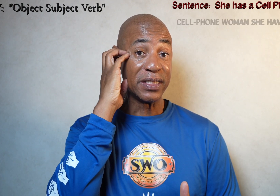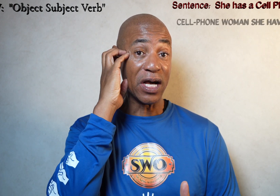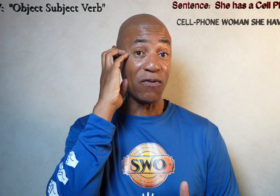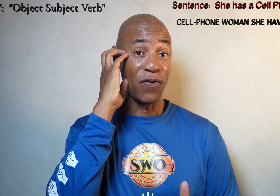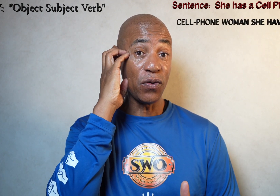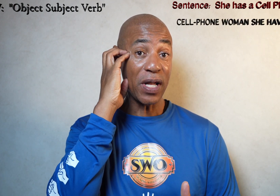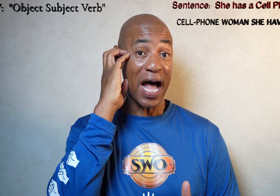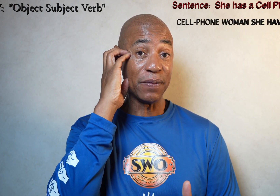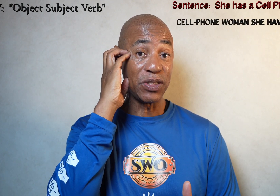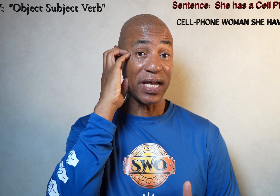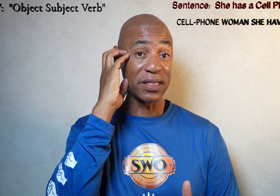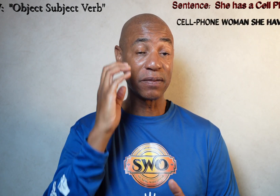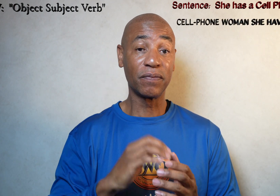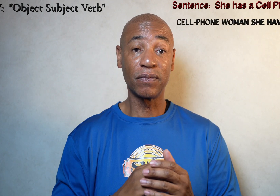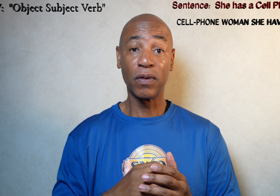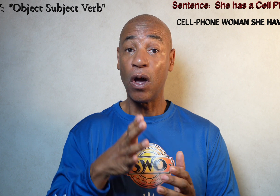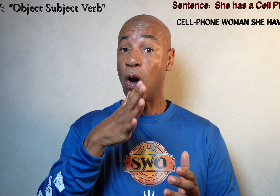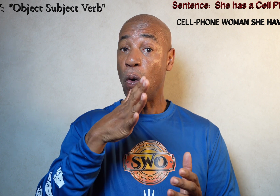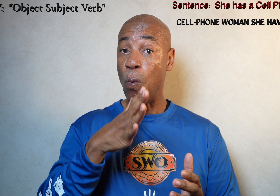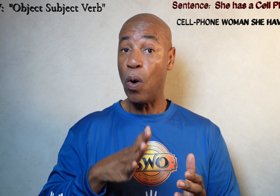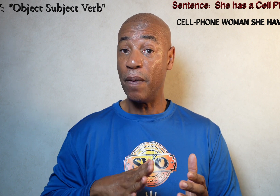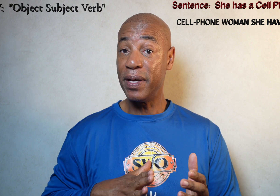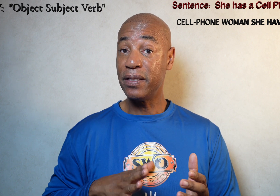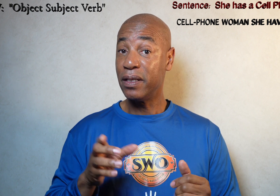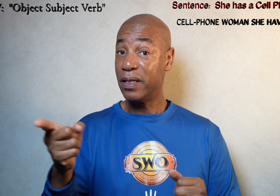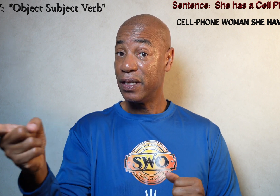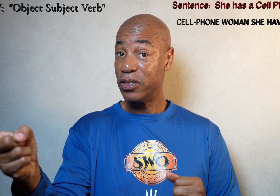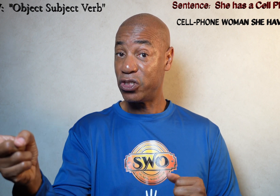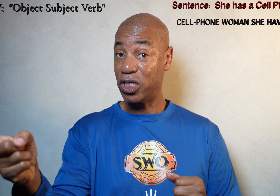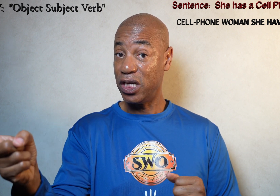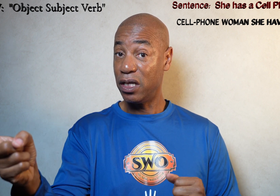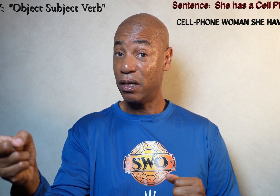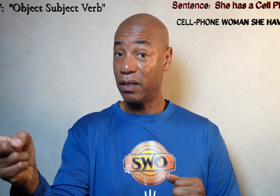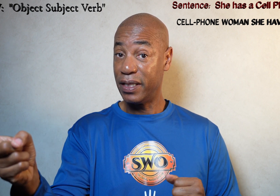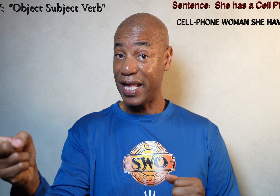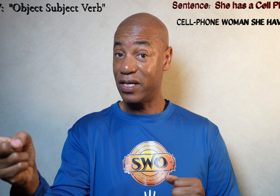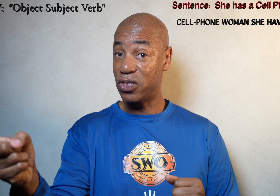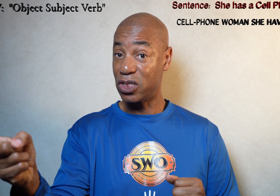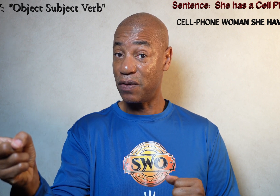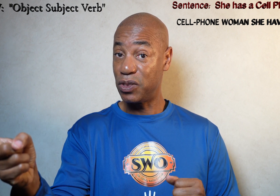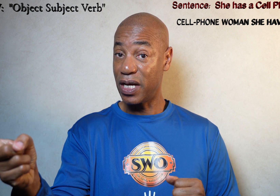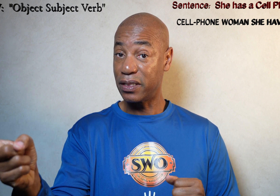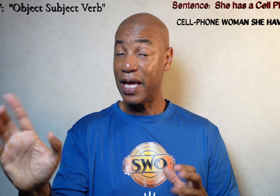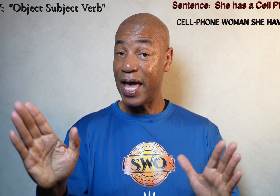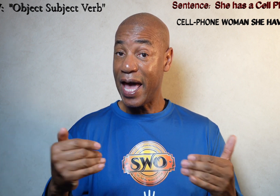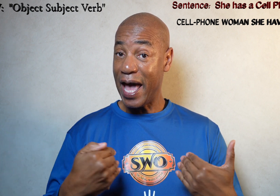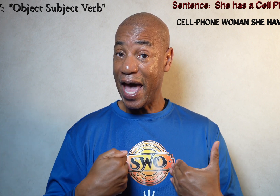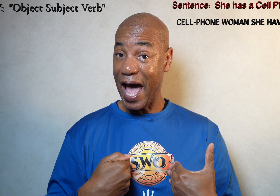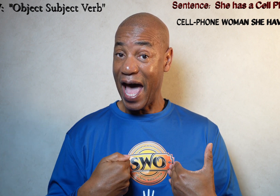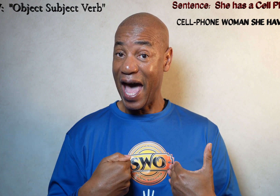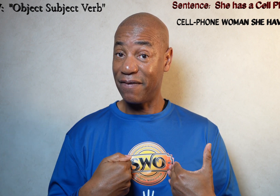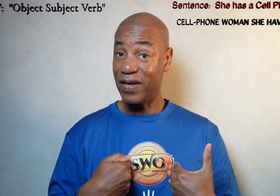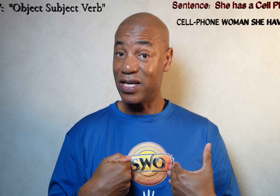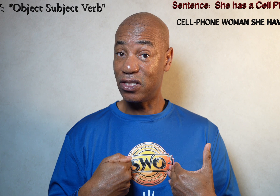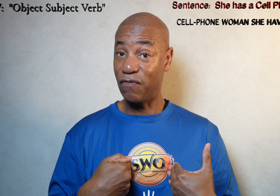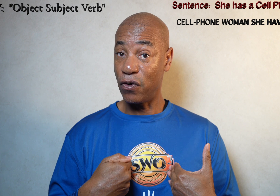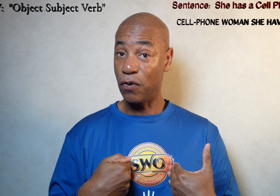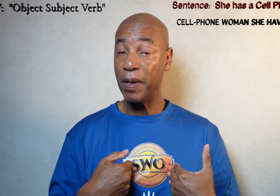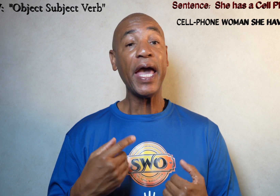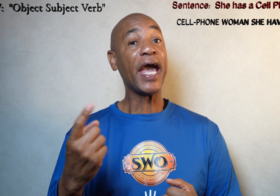Cell phone, object, woman, she, that is the subject, have is the verb, and